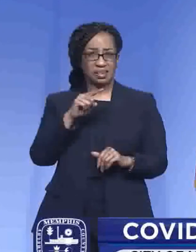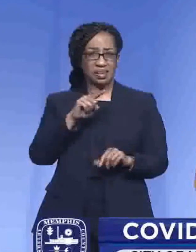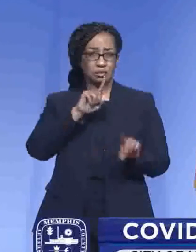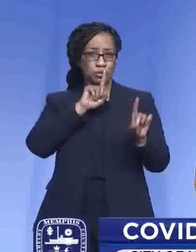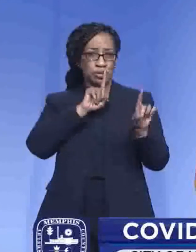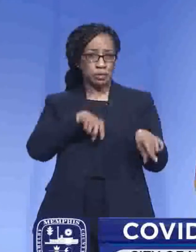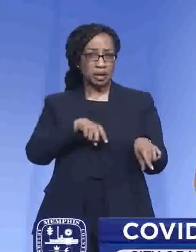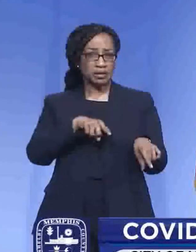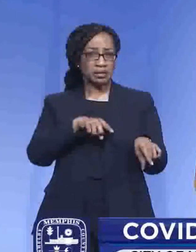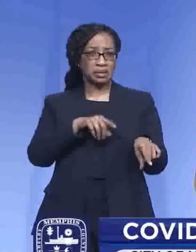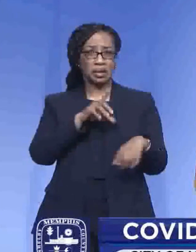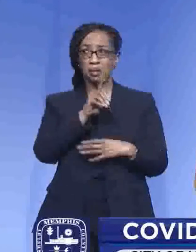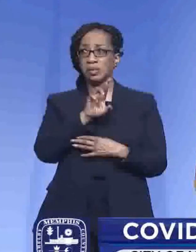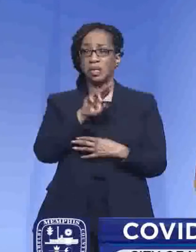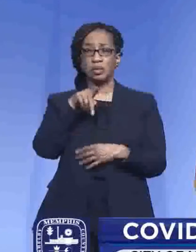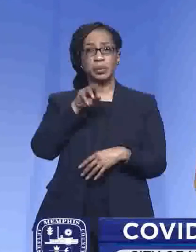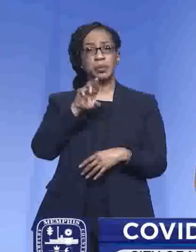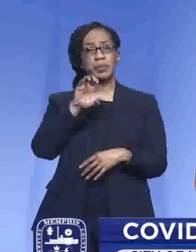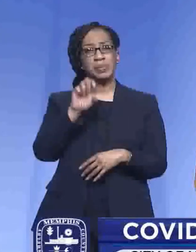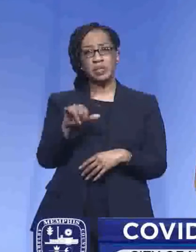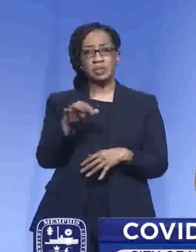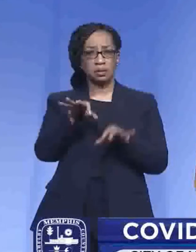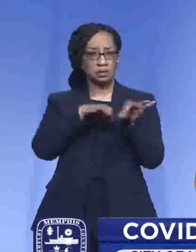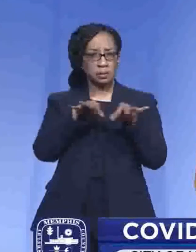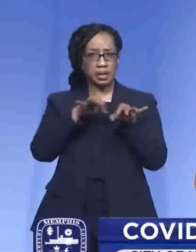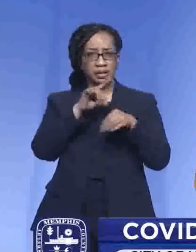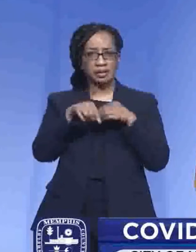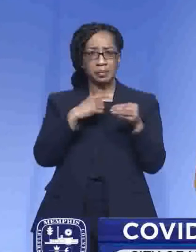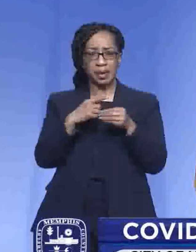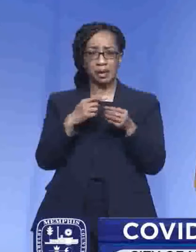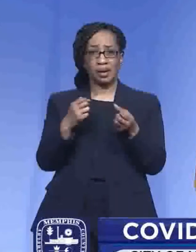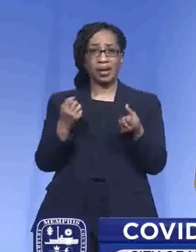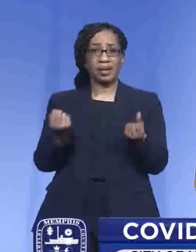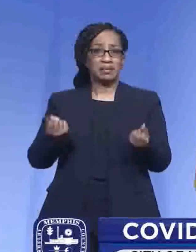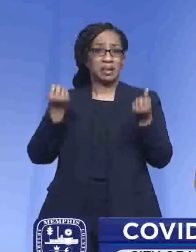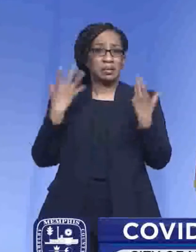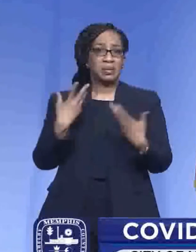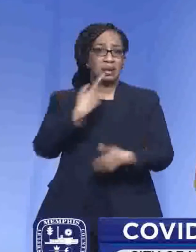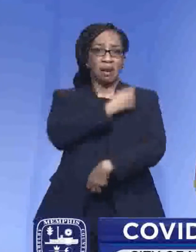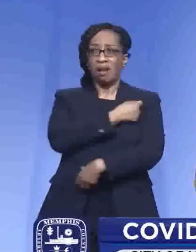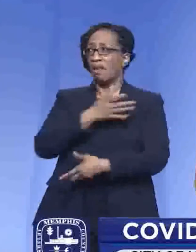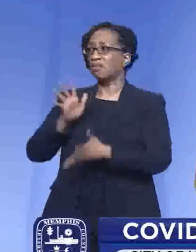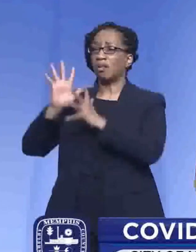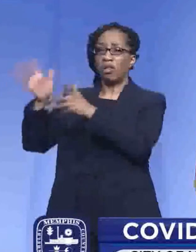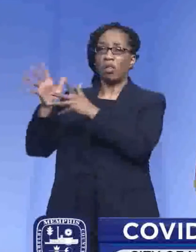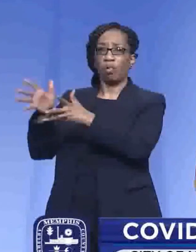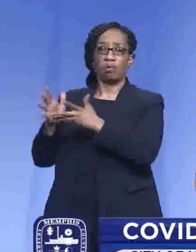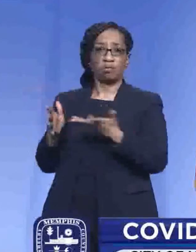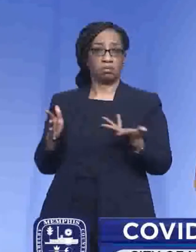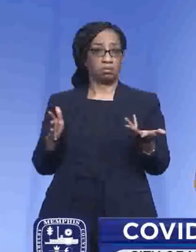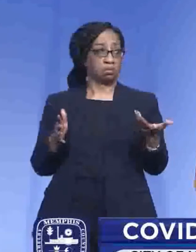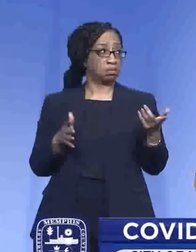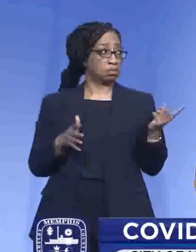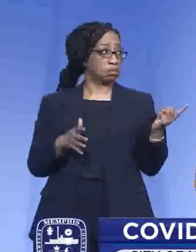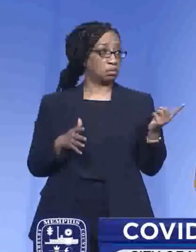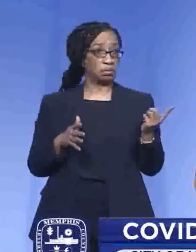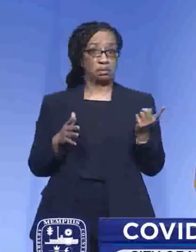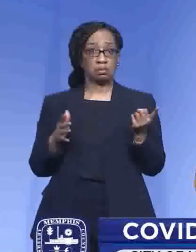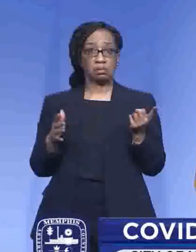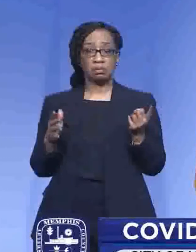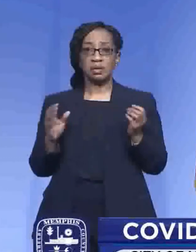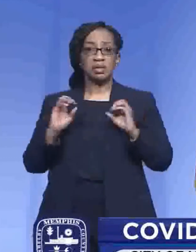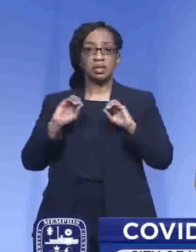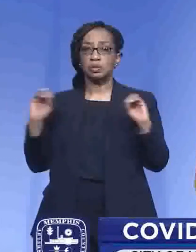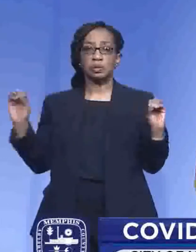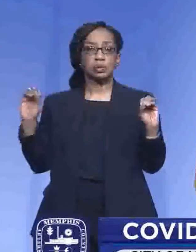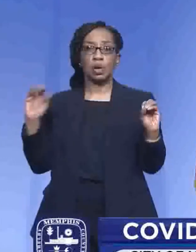Piercy, responded to the state? Is there any comment to that statement from Dr. Piercy? Nothing from the city of Memphis. There has